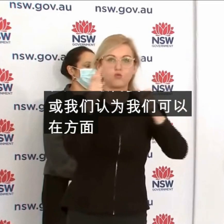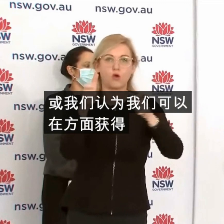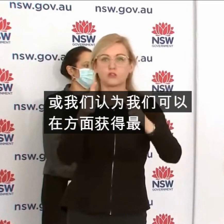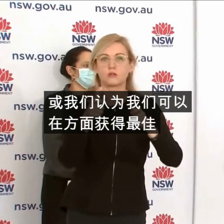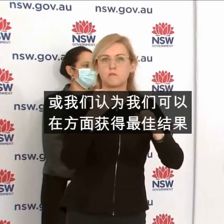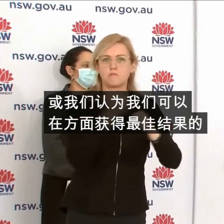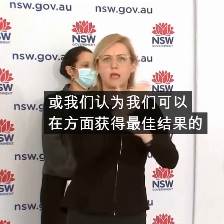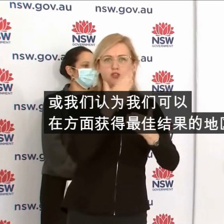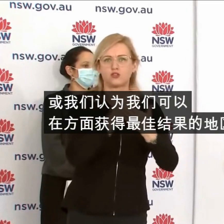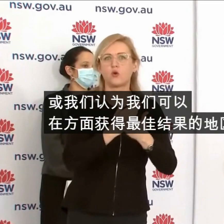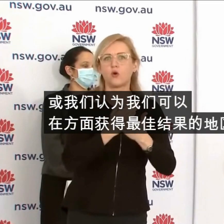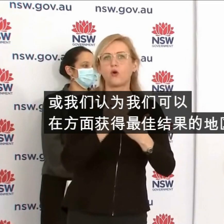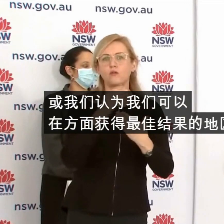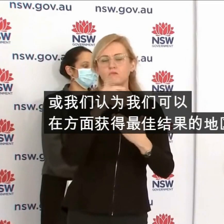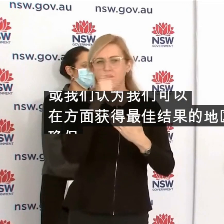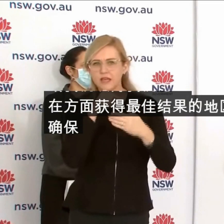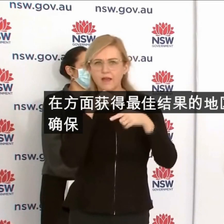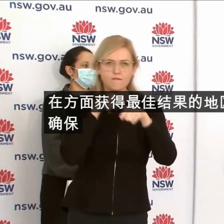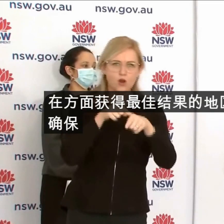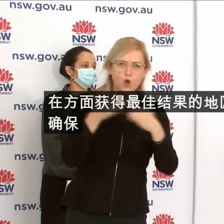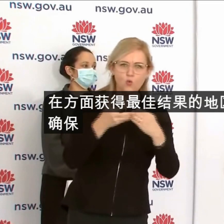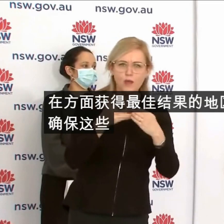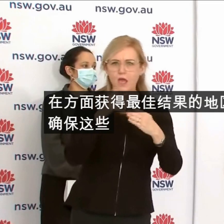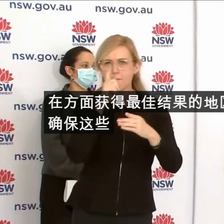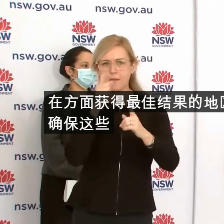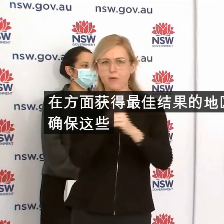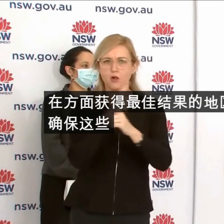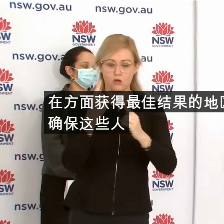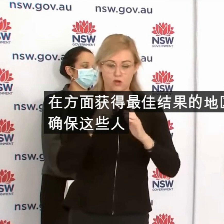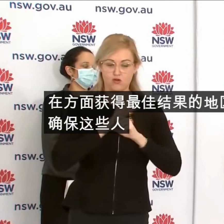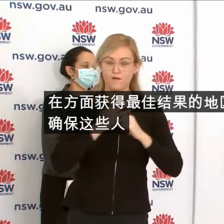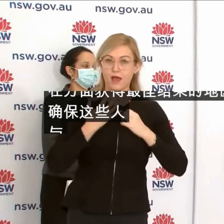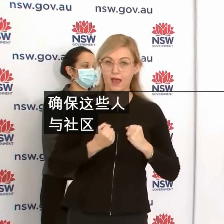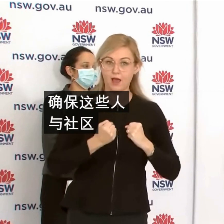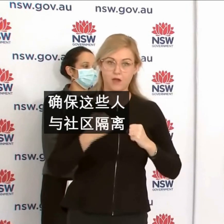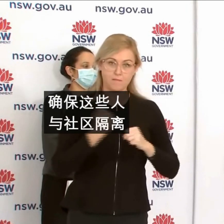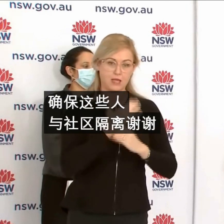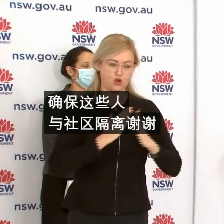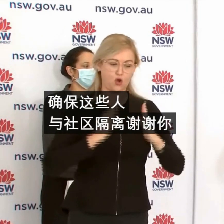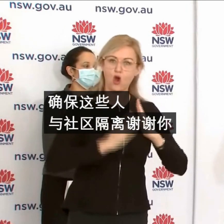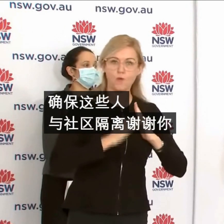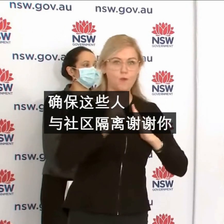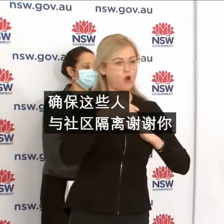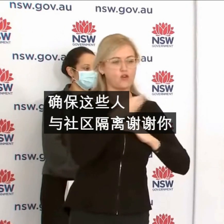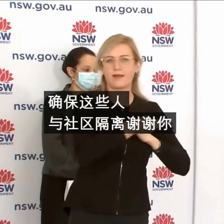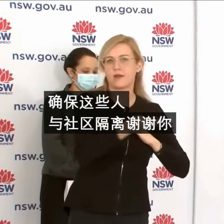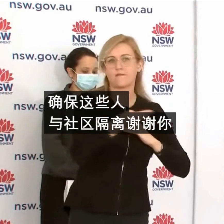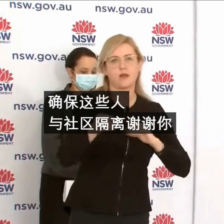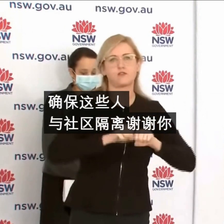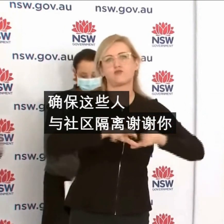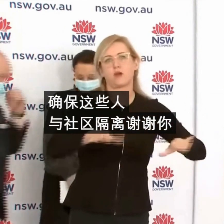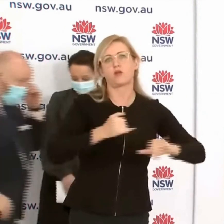best results in terms of contact tracing and making sure those people remain isolated from the community. Thank you.